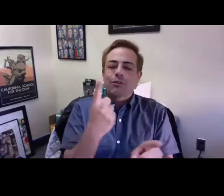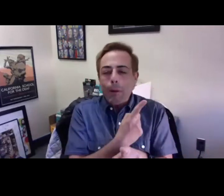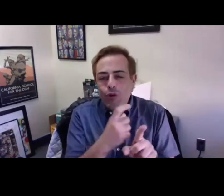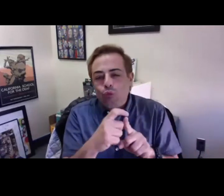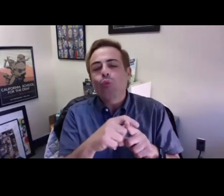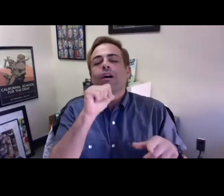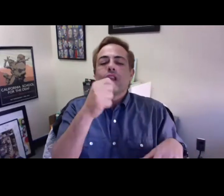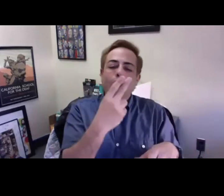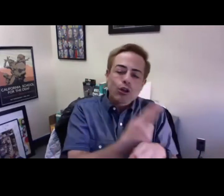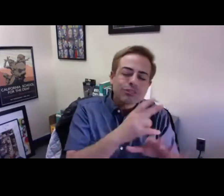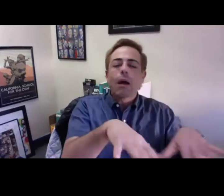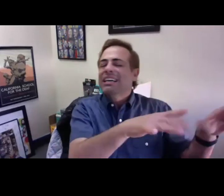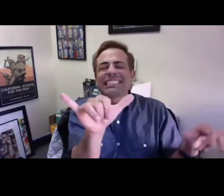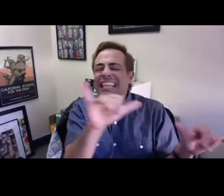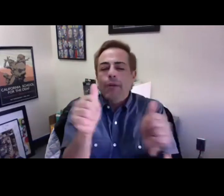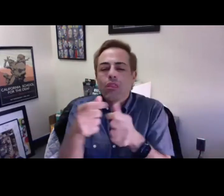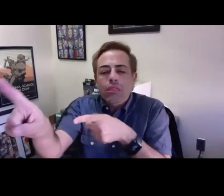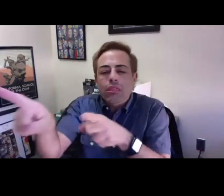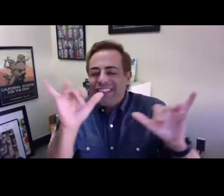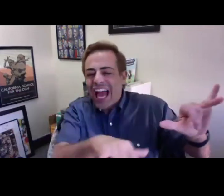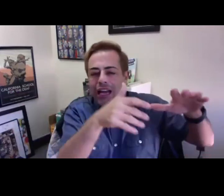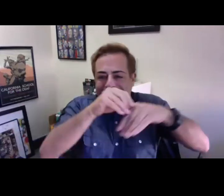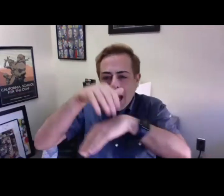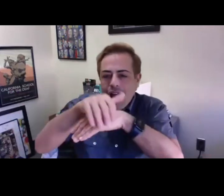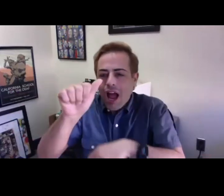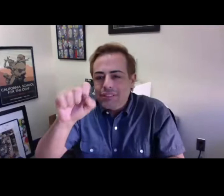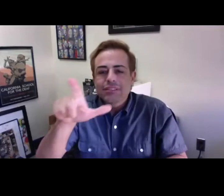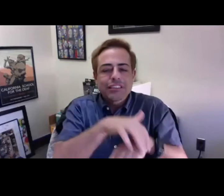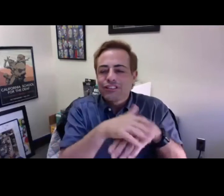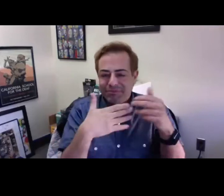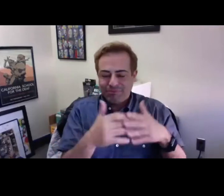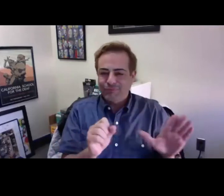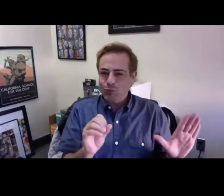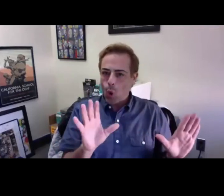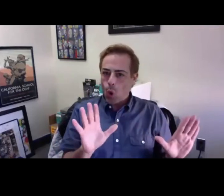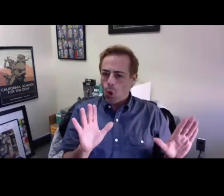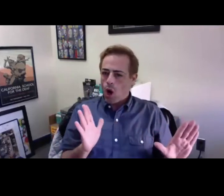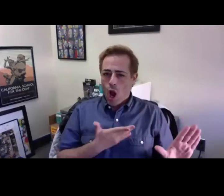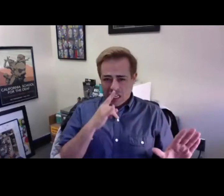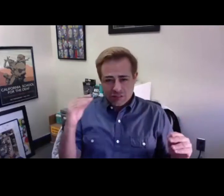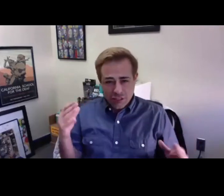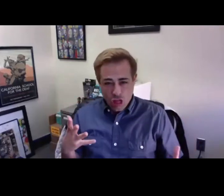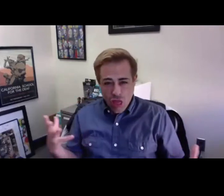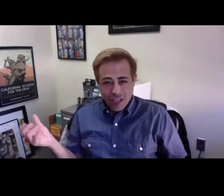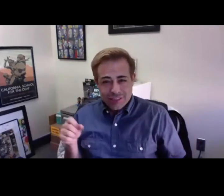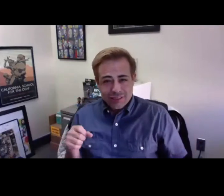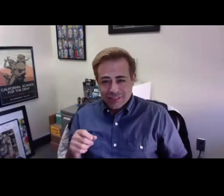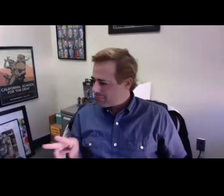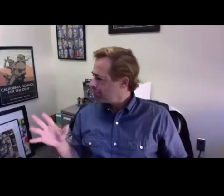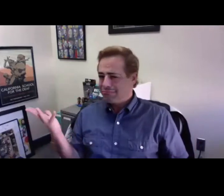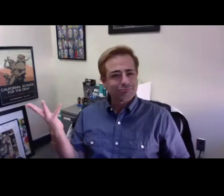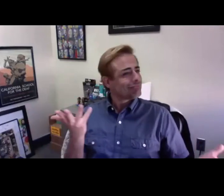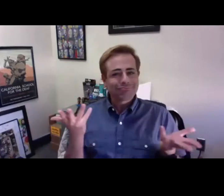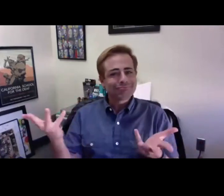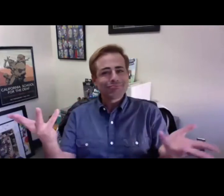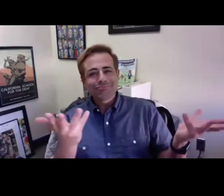voice, and sometimes we do have to intervene and say, make sure that they're being appropriate and using their voice appropriately if